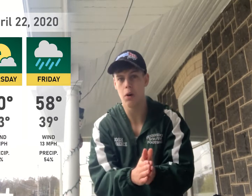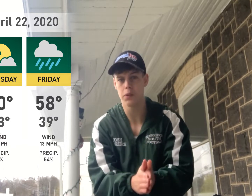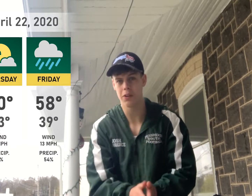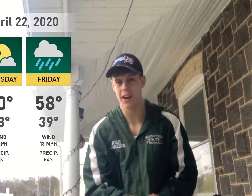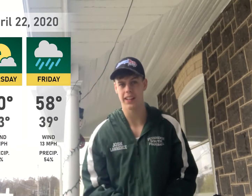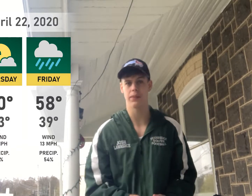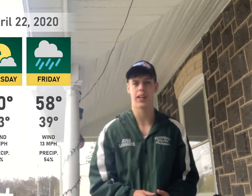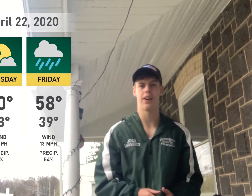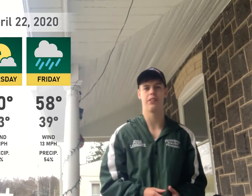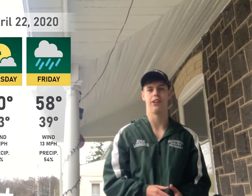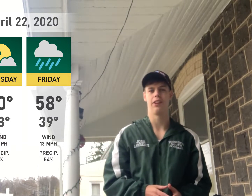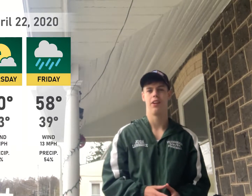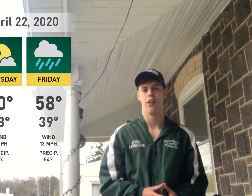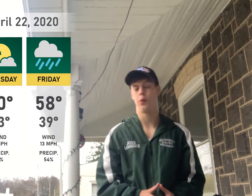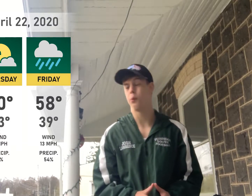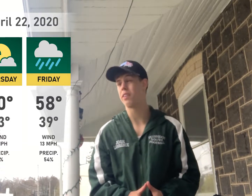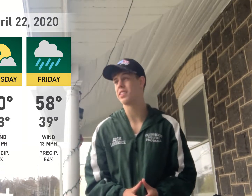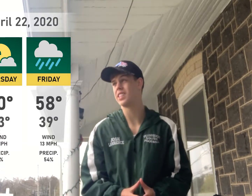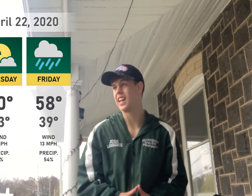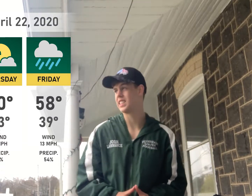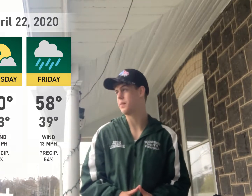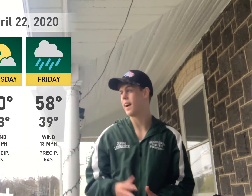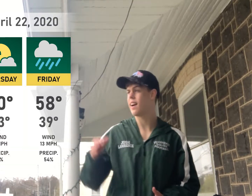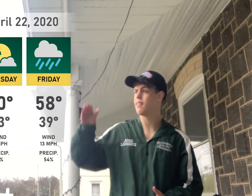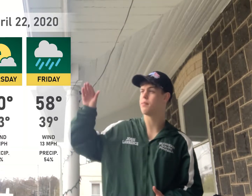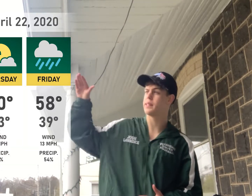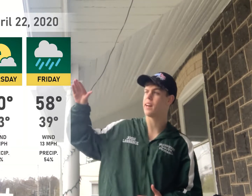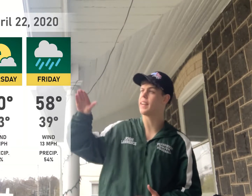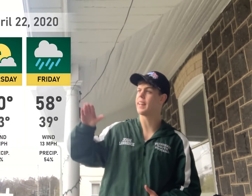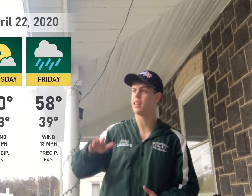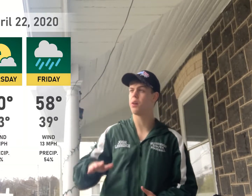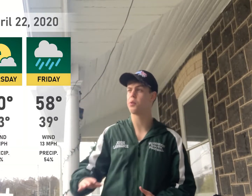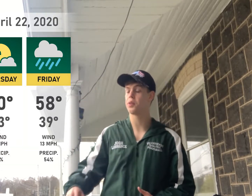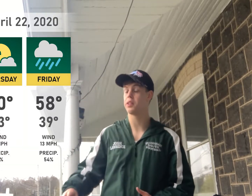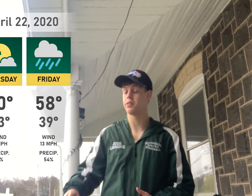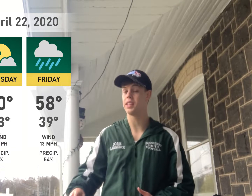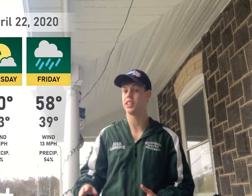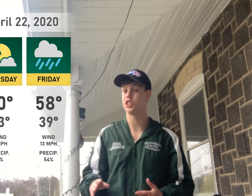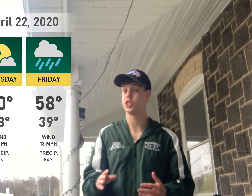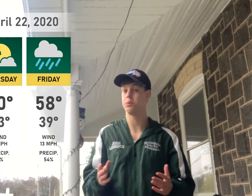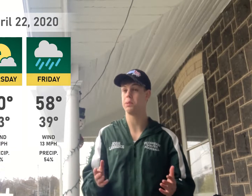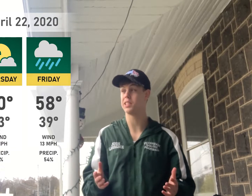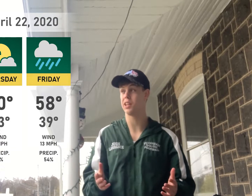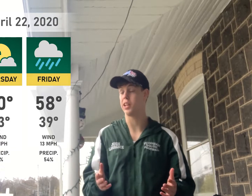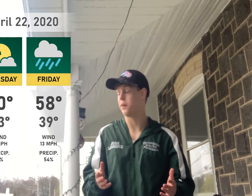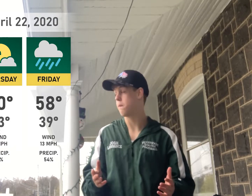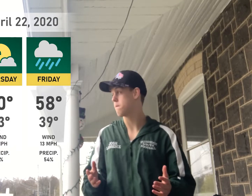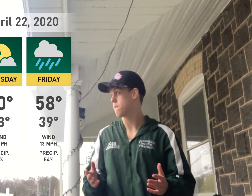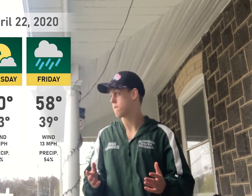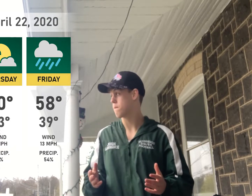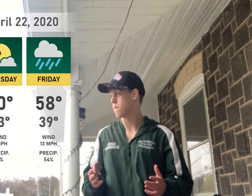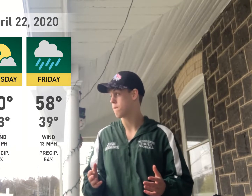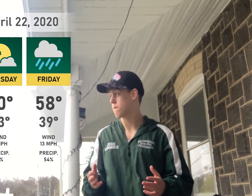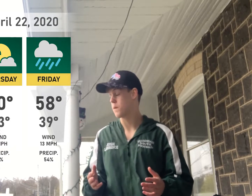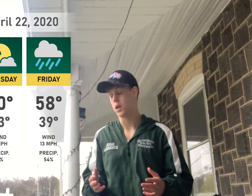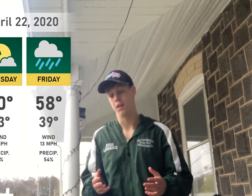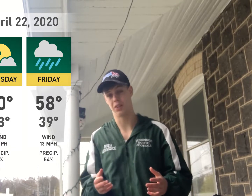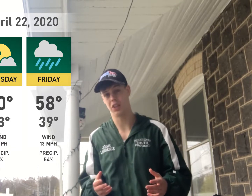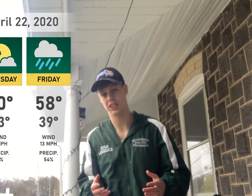on your academic calendar. The weather today, it's going to be a high 49 and a low 33 and should be sunny. For lunch